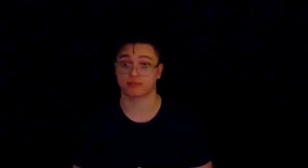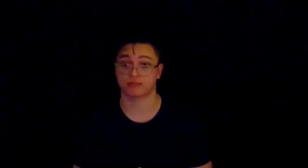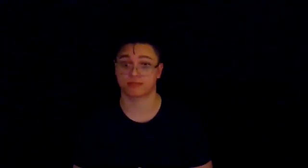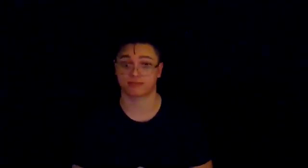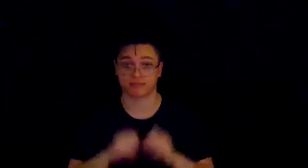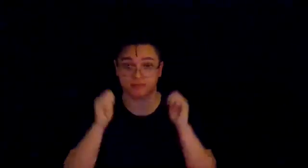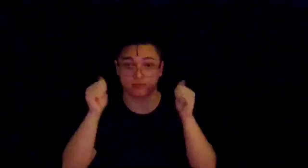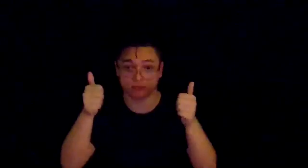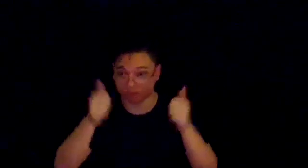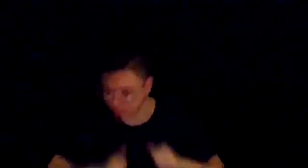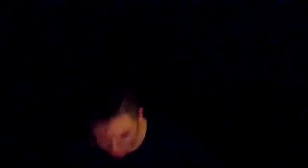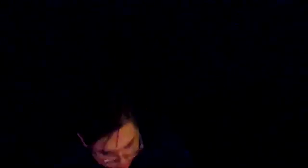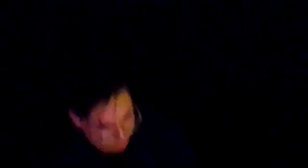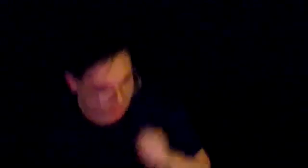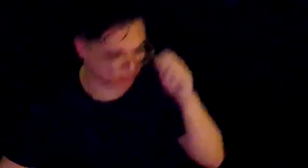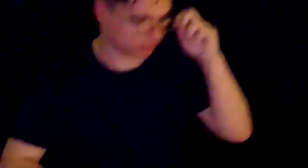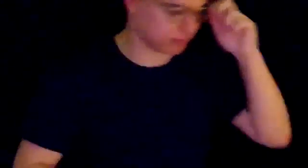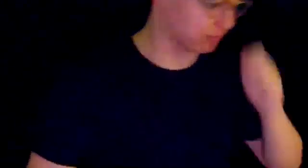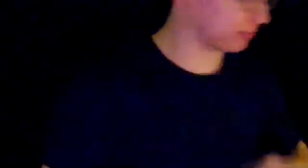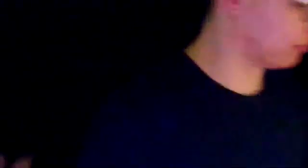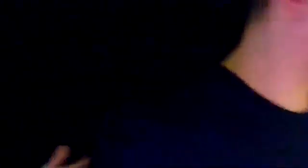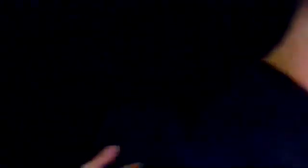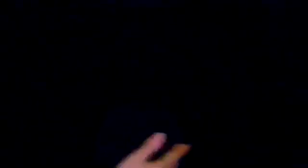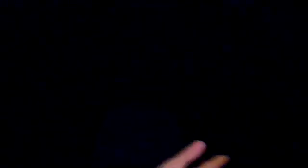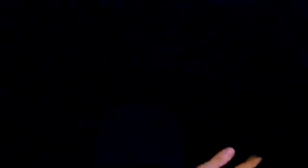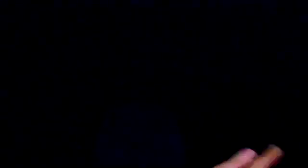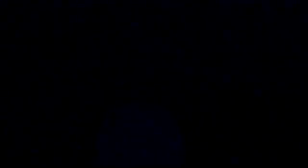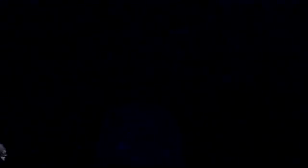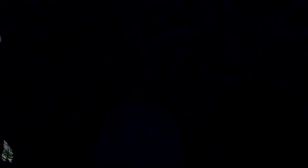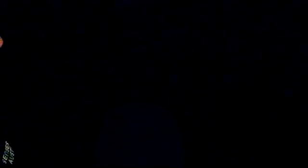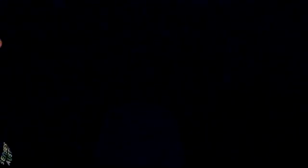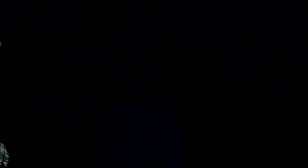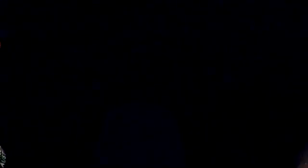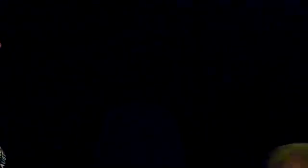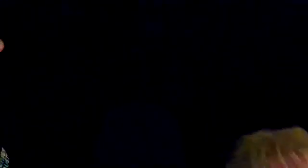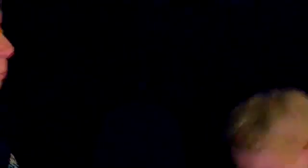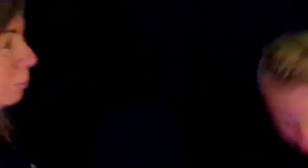easy like that. Yeah, good? Great. Cool. Okay, so David?